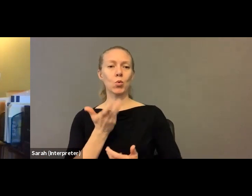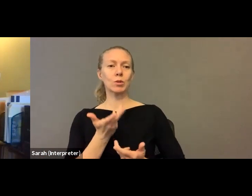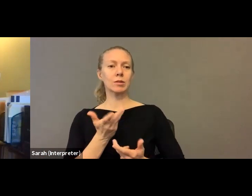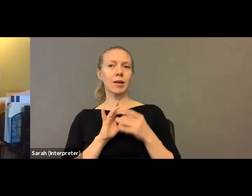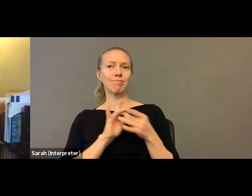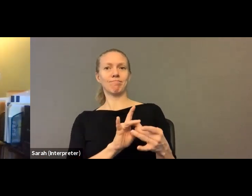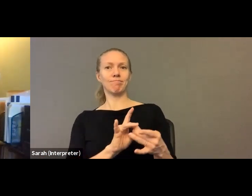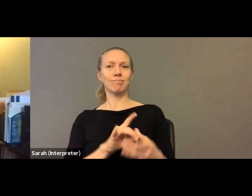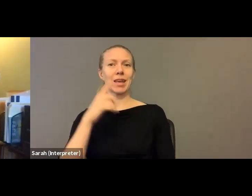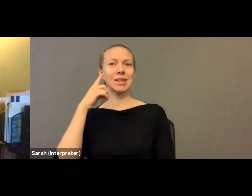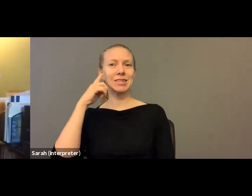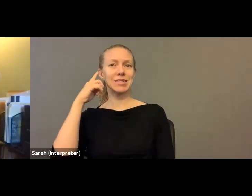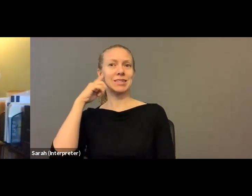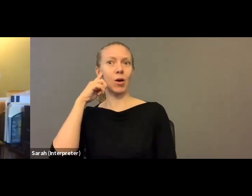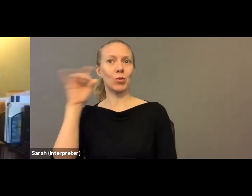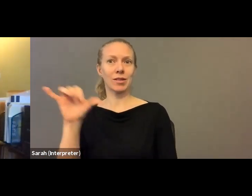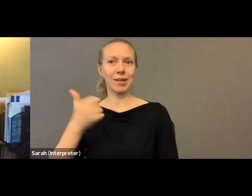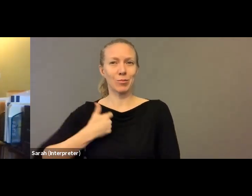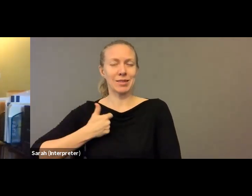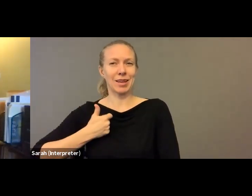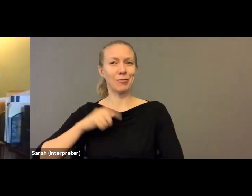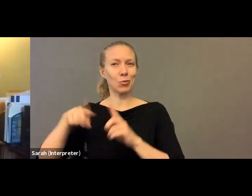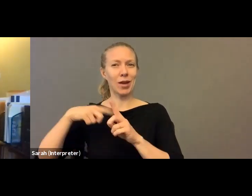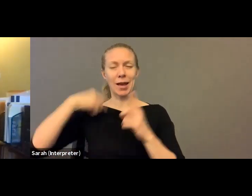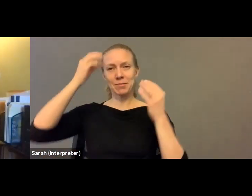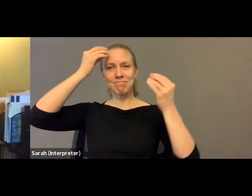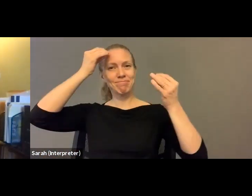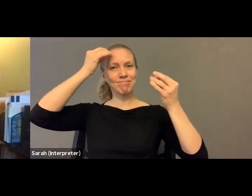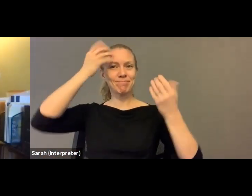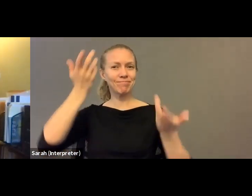sound like myself in my head, if that makes sense. So